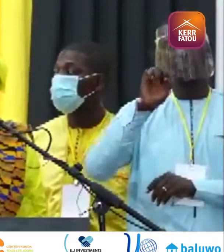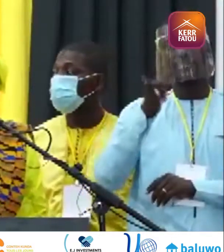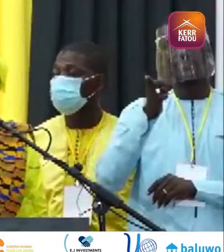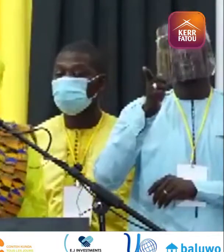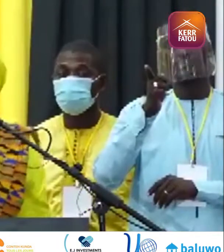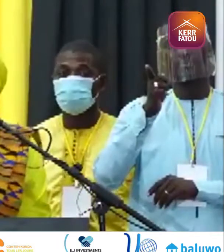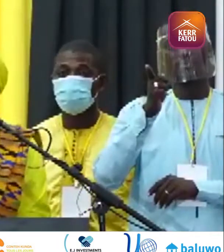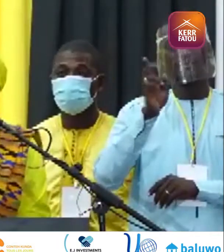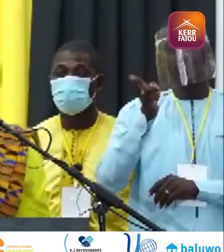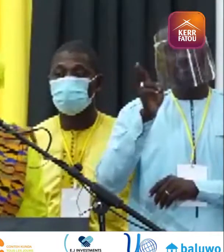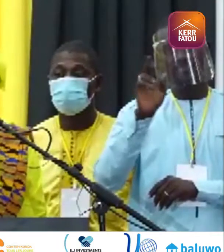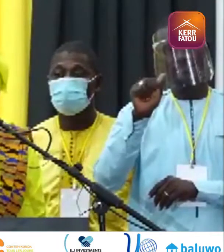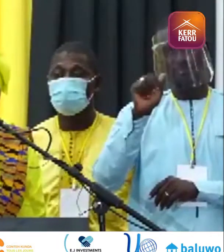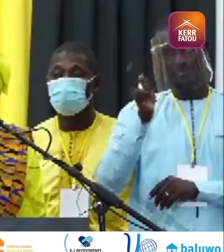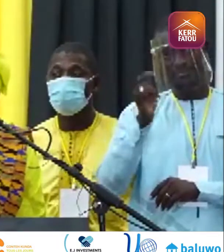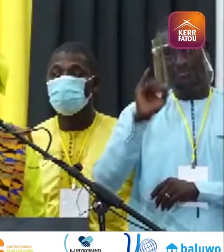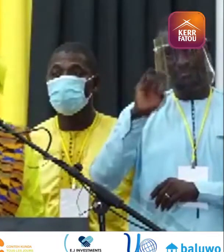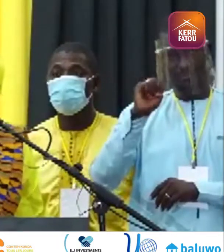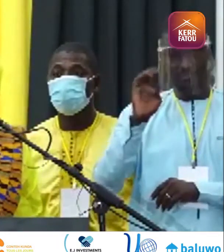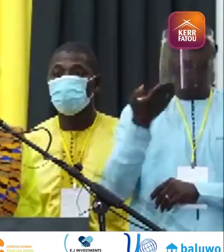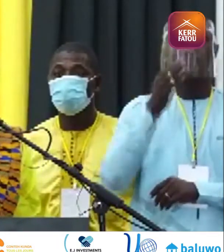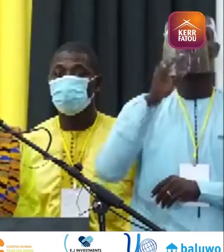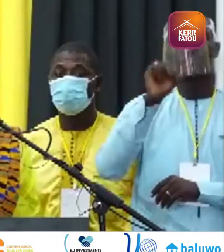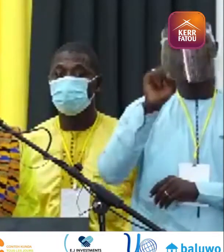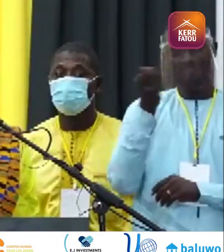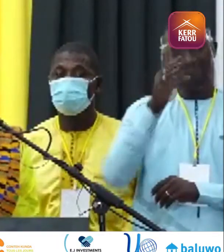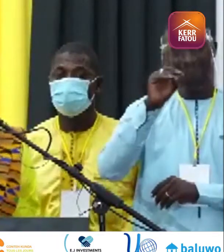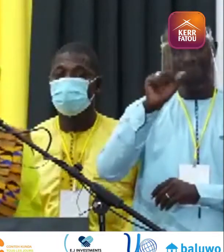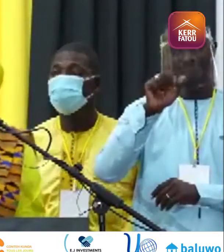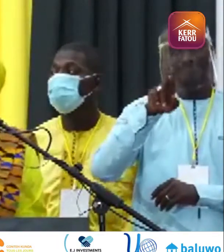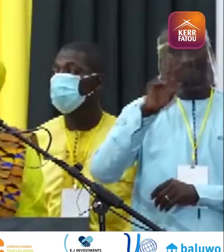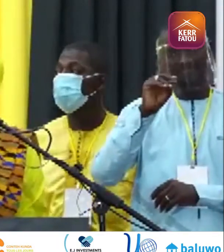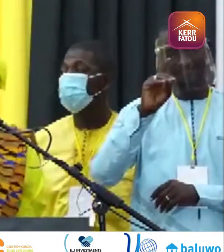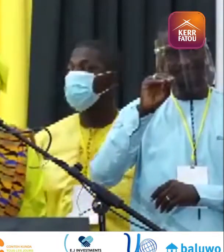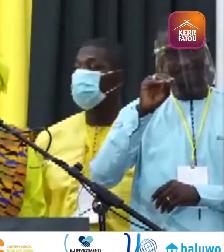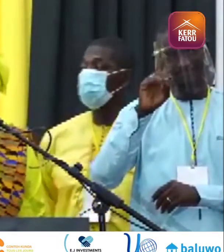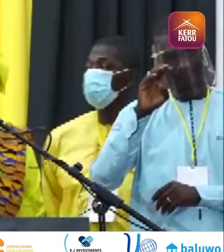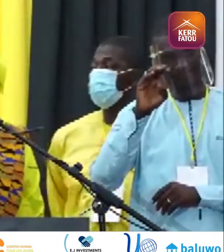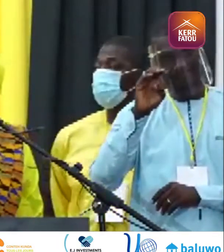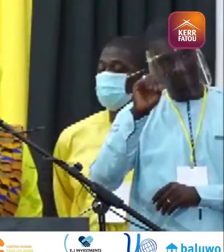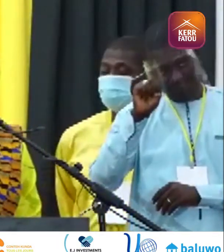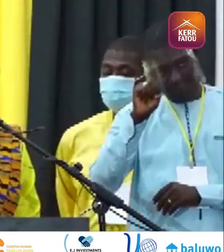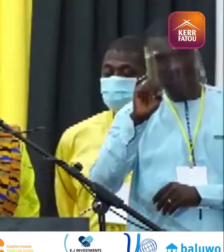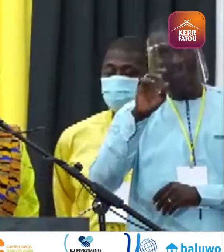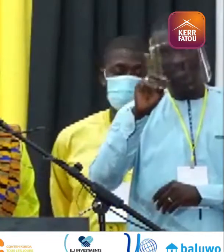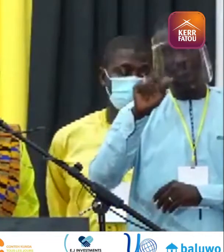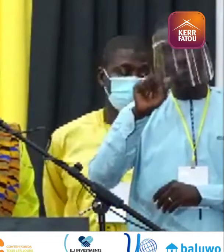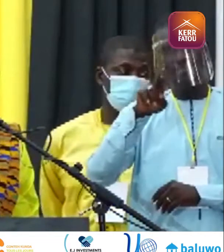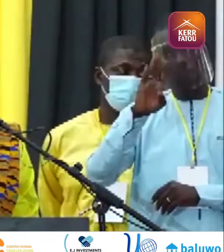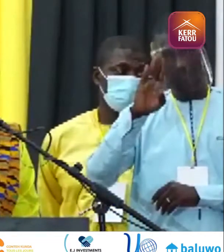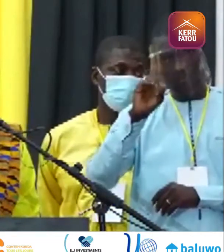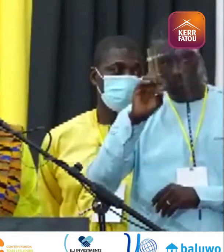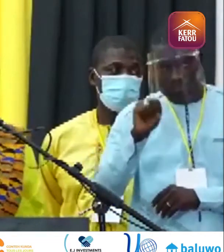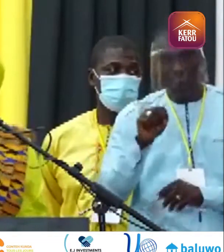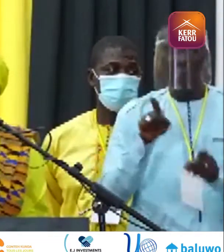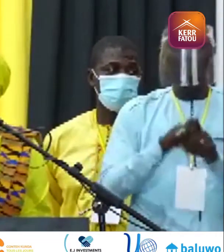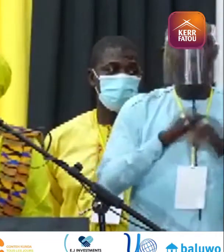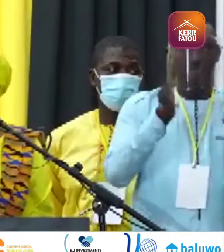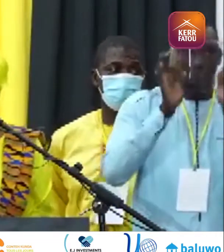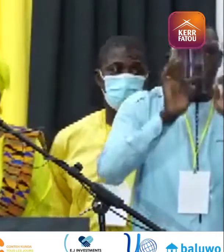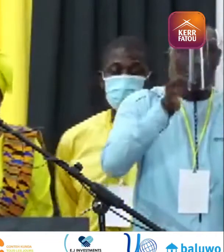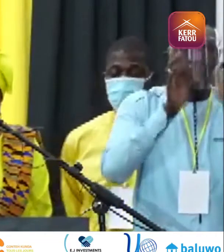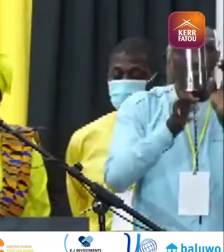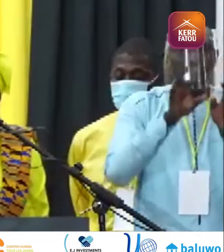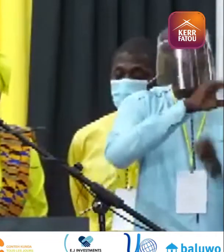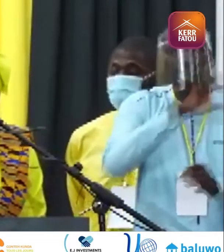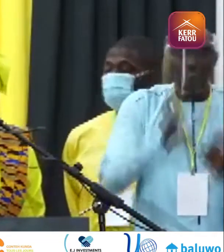for sharing the statement and outcomes of the 2018 Congress, and also